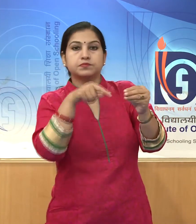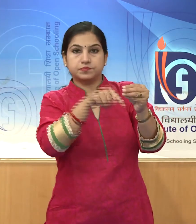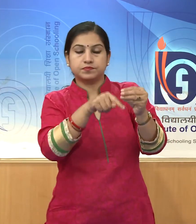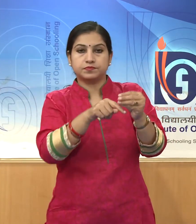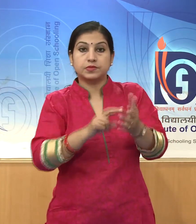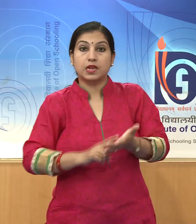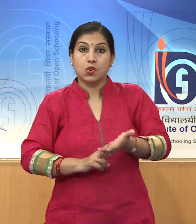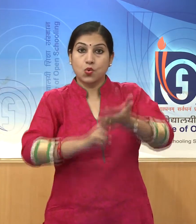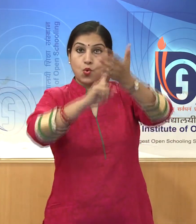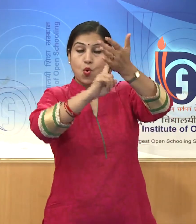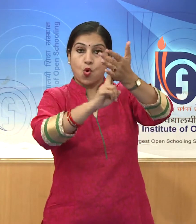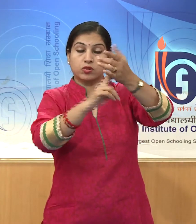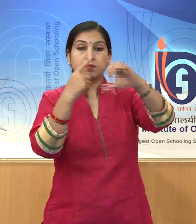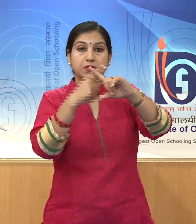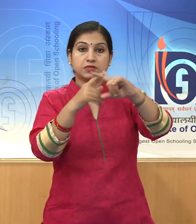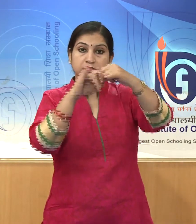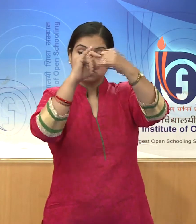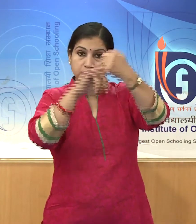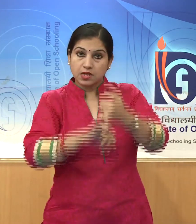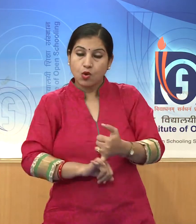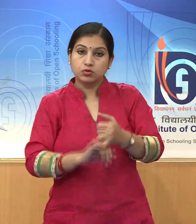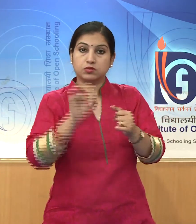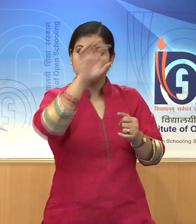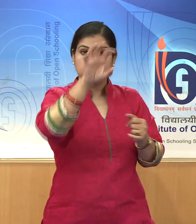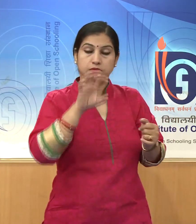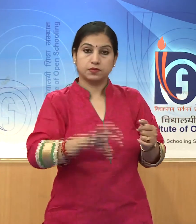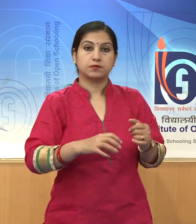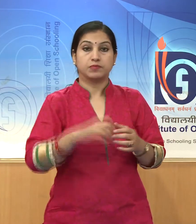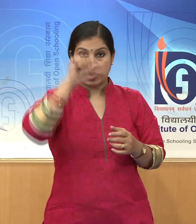in northern and southern part of India.